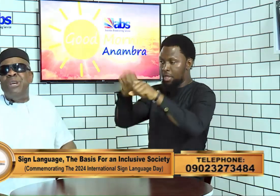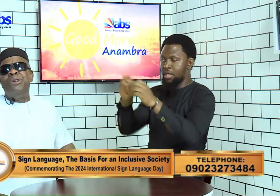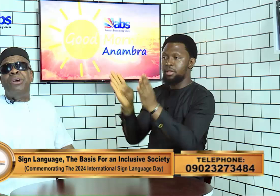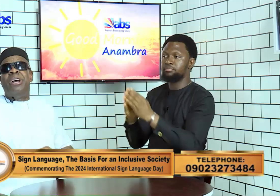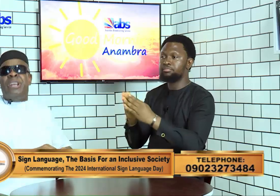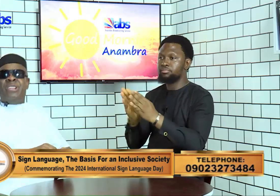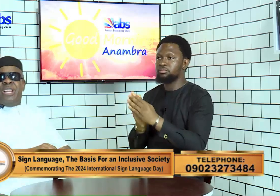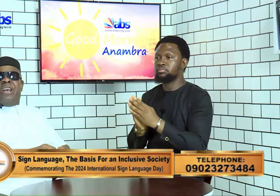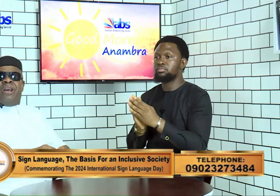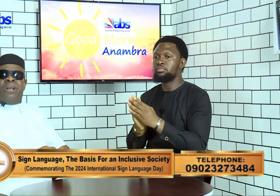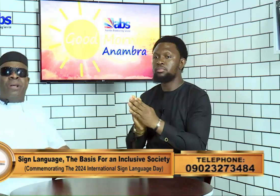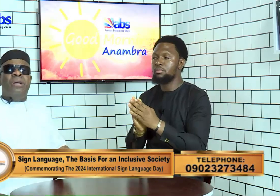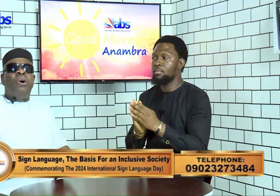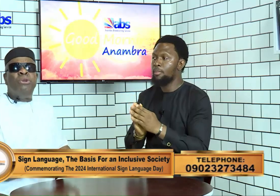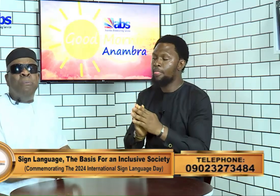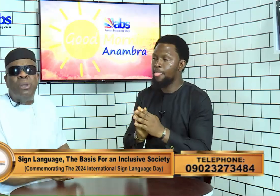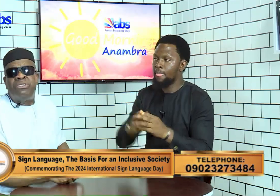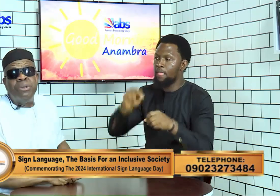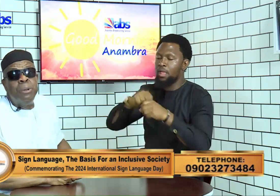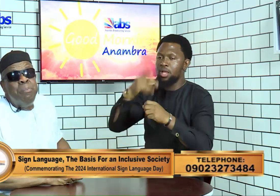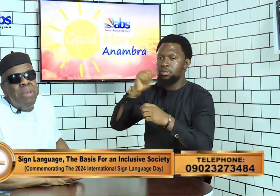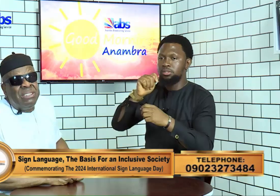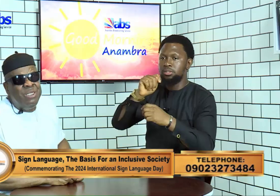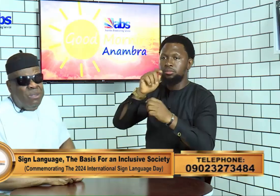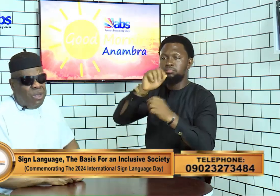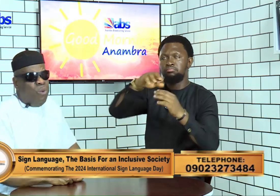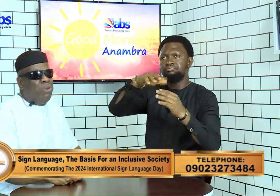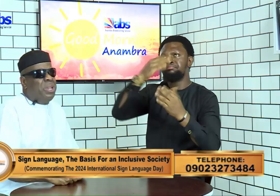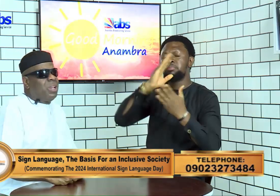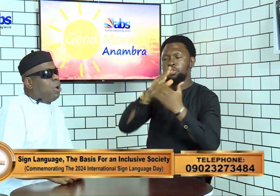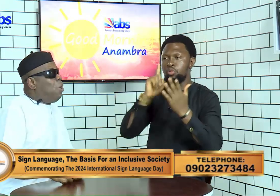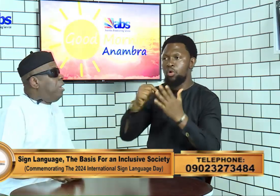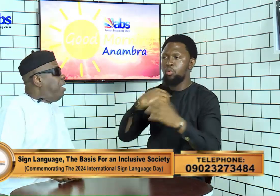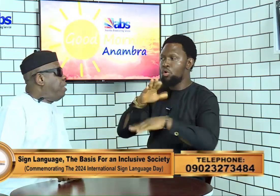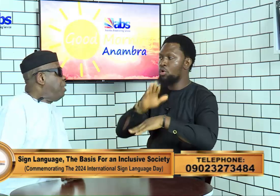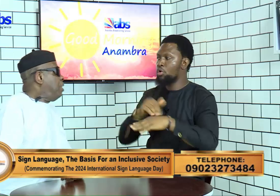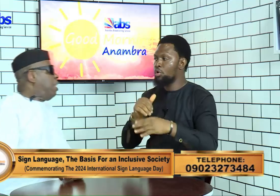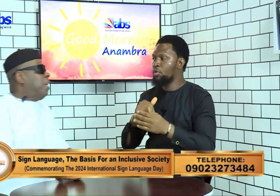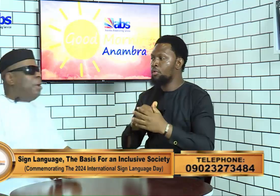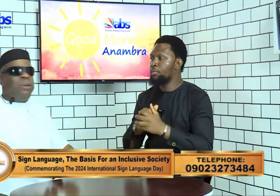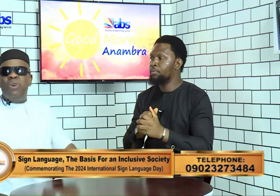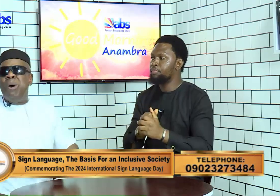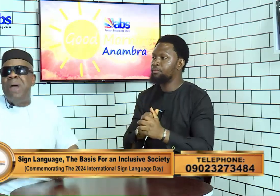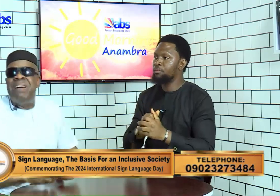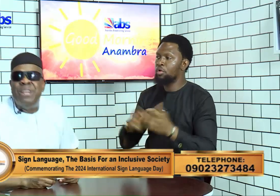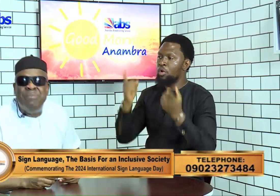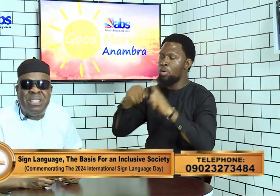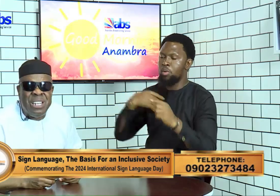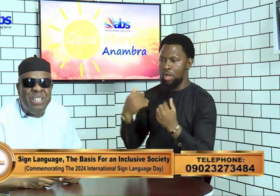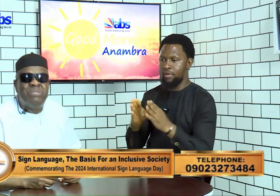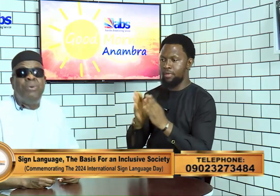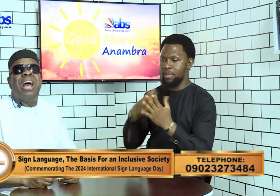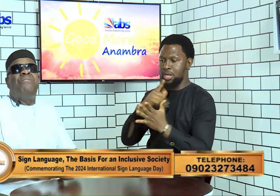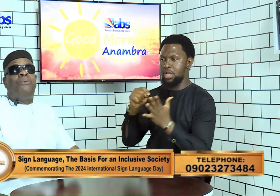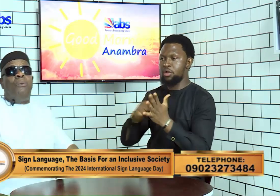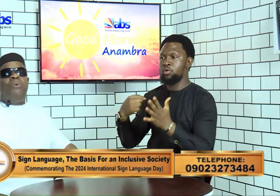in the remote meeting, the one we call when we're having a meeting like